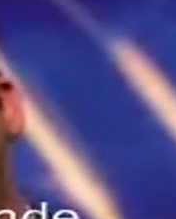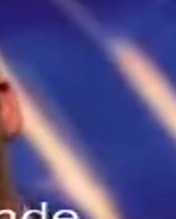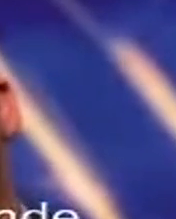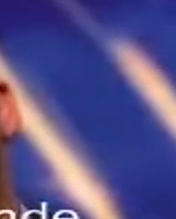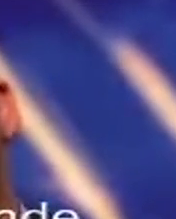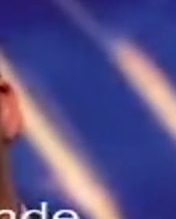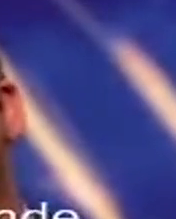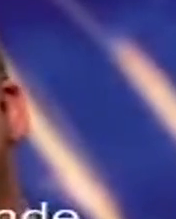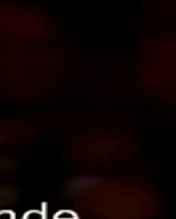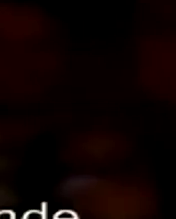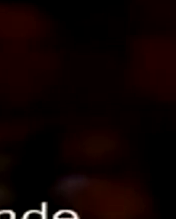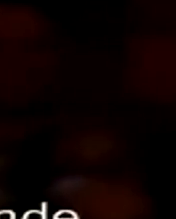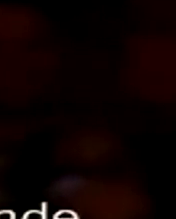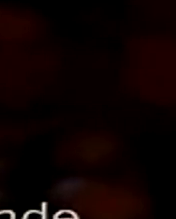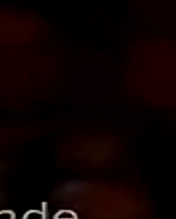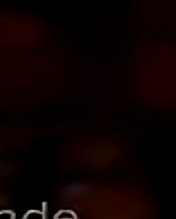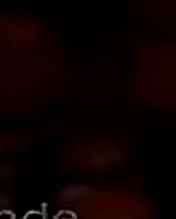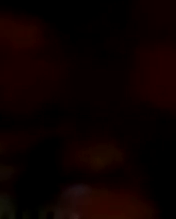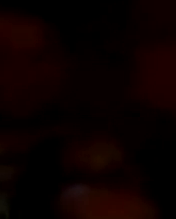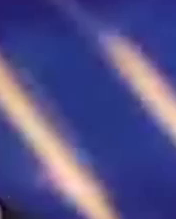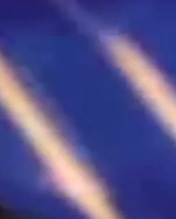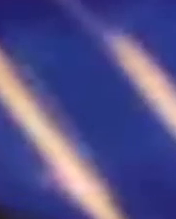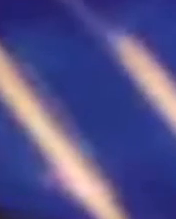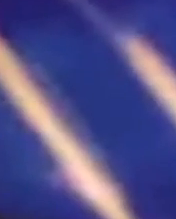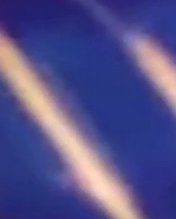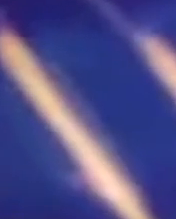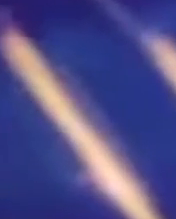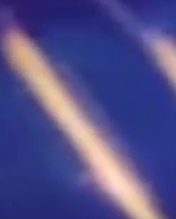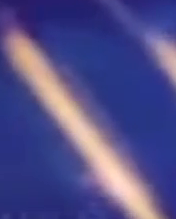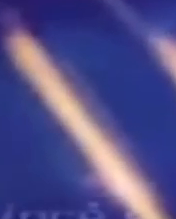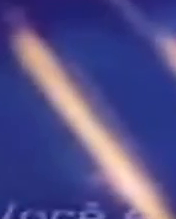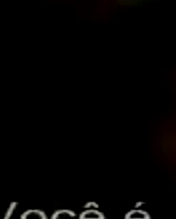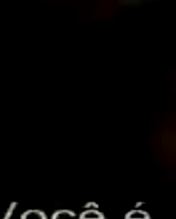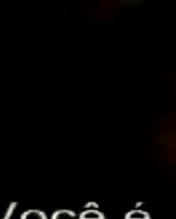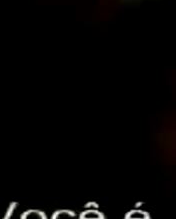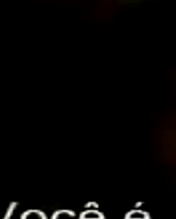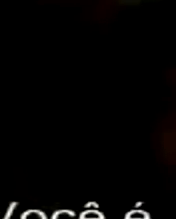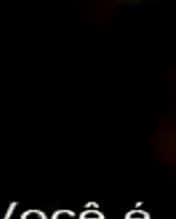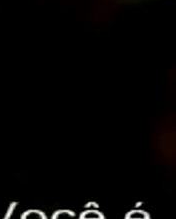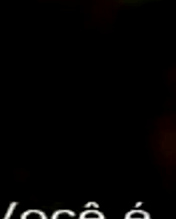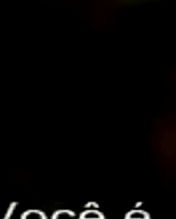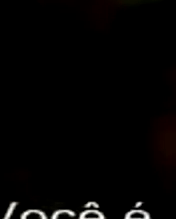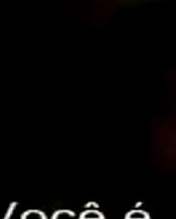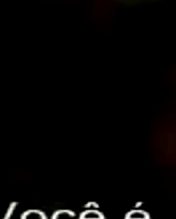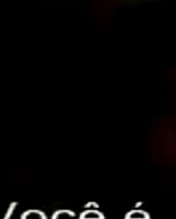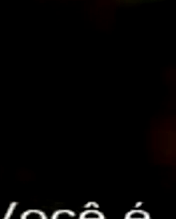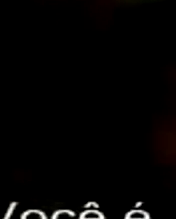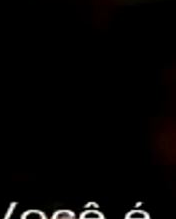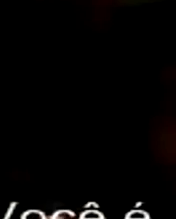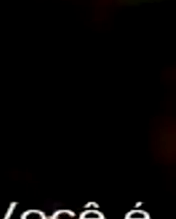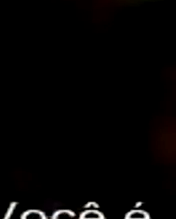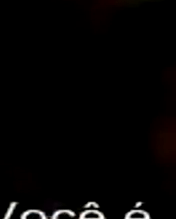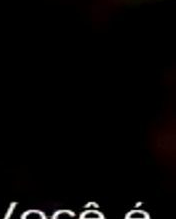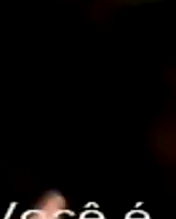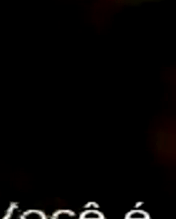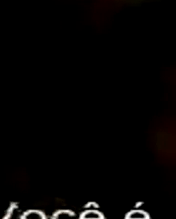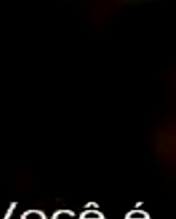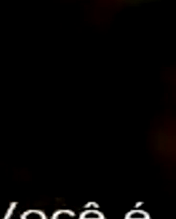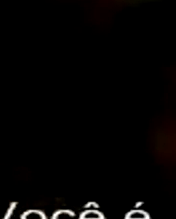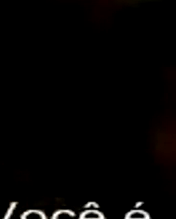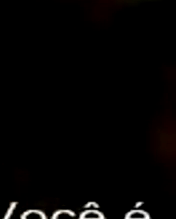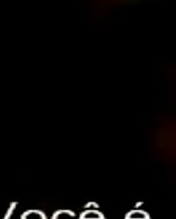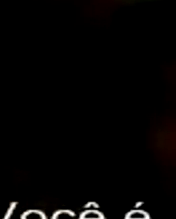and you did that. I wasn't expecting that. No, neither was I. This was a complete breath of fresh air. I thought you were